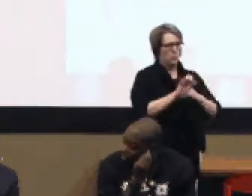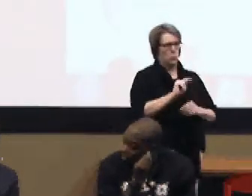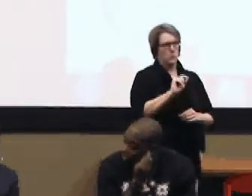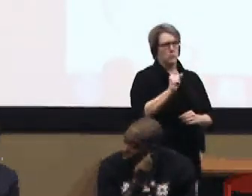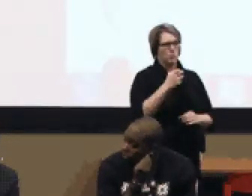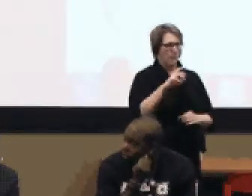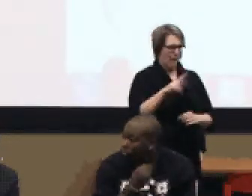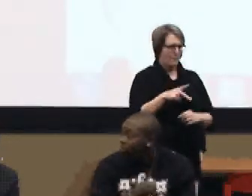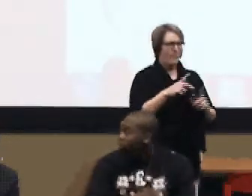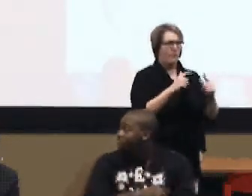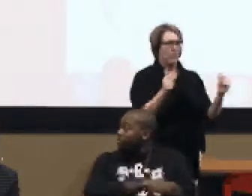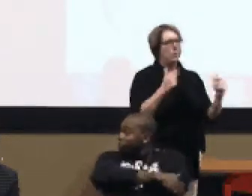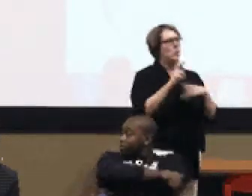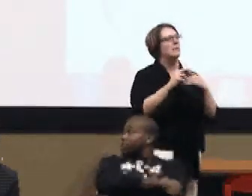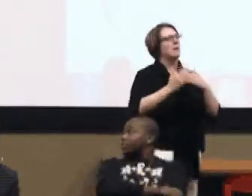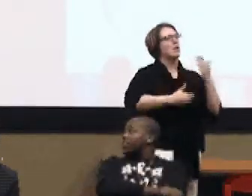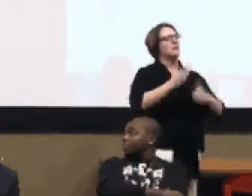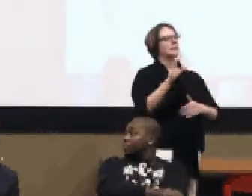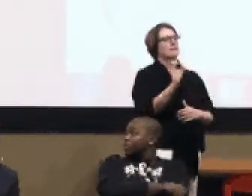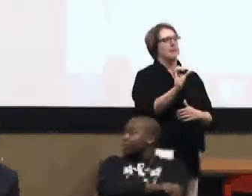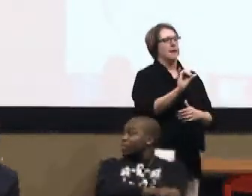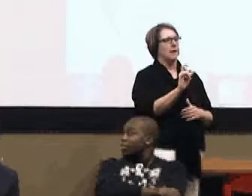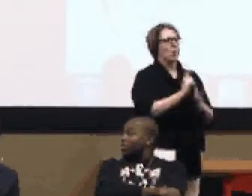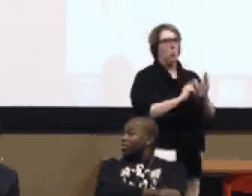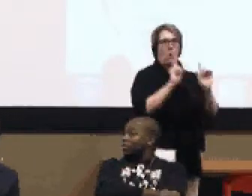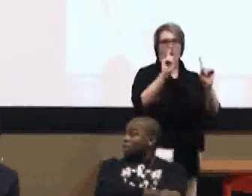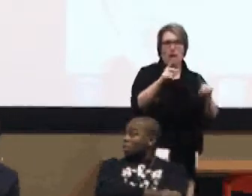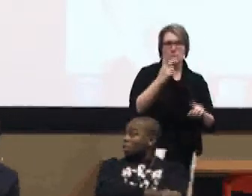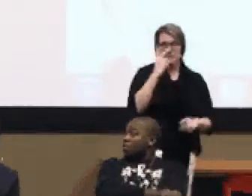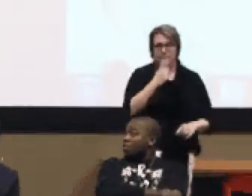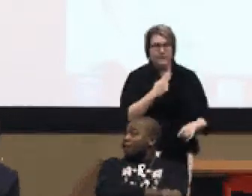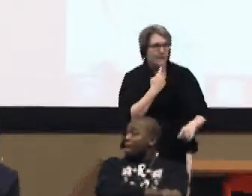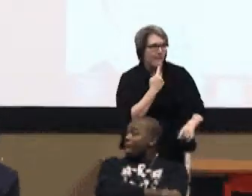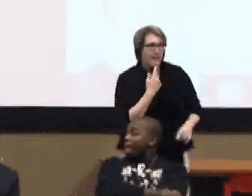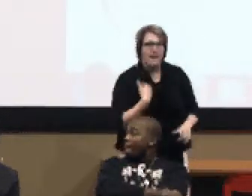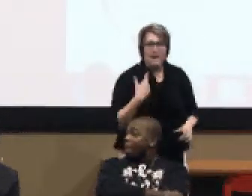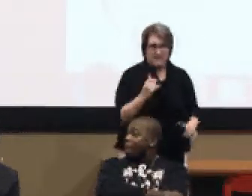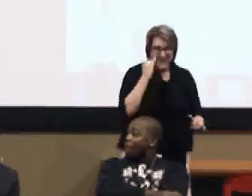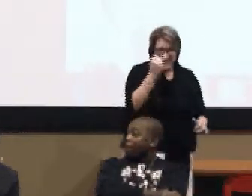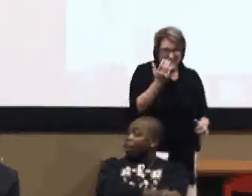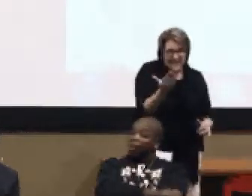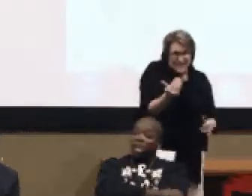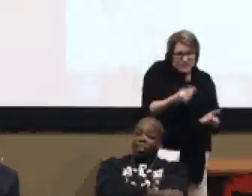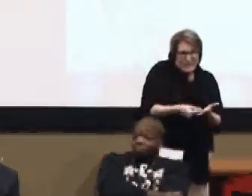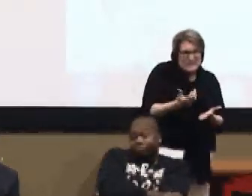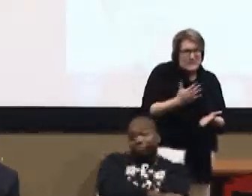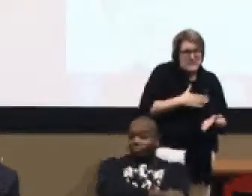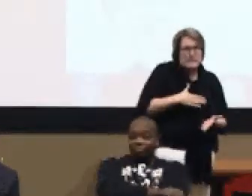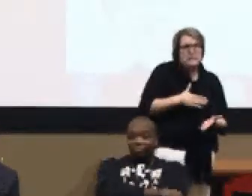et cetera, and what's that process like, trying to go out and say, hey, I've got this idea, please give me money?